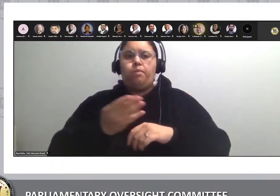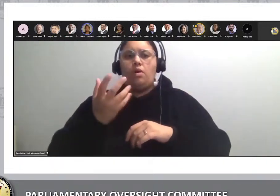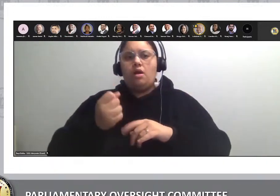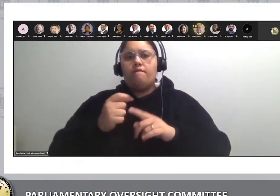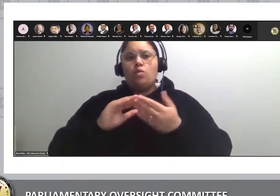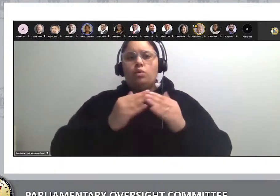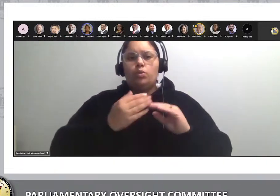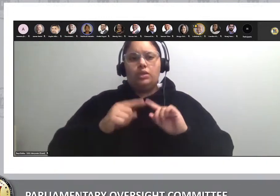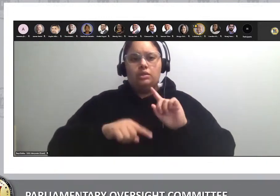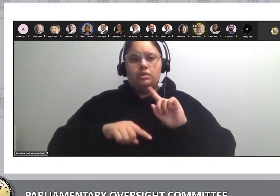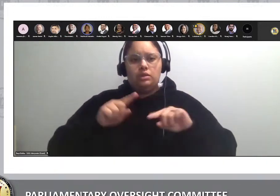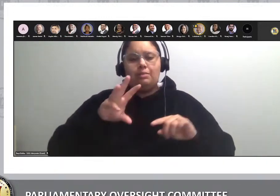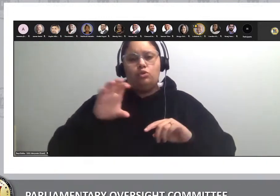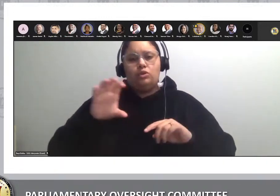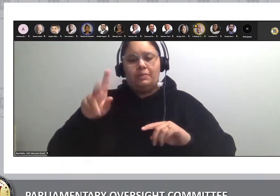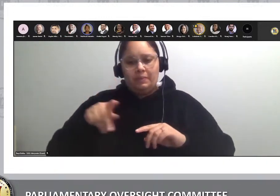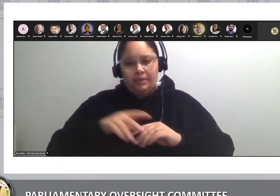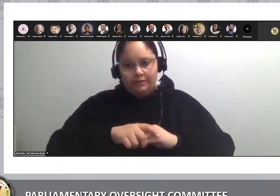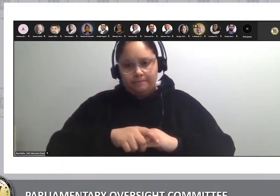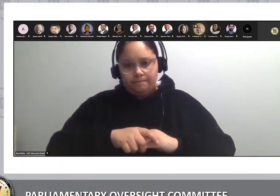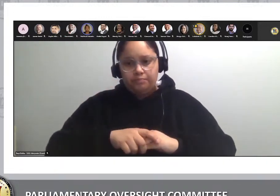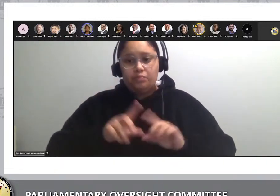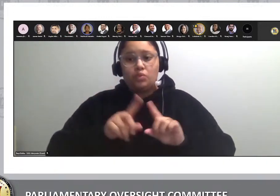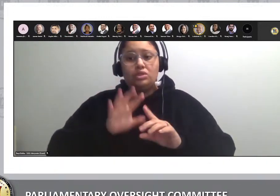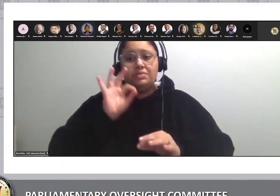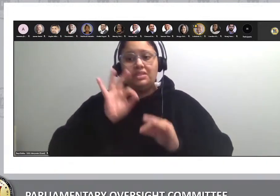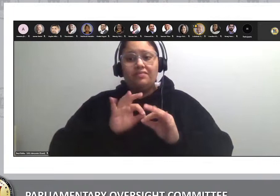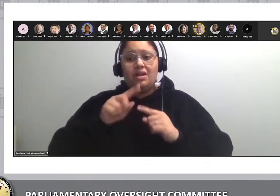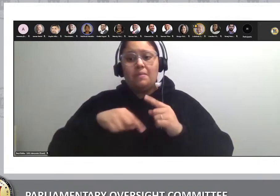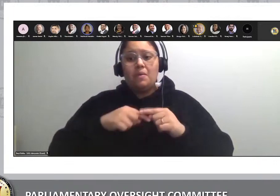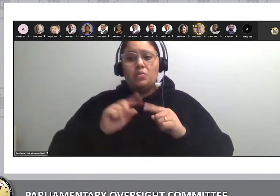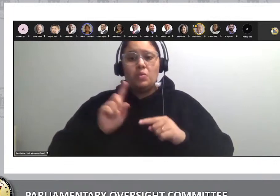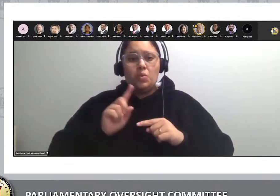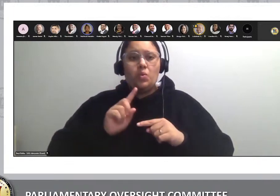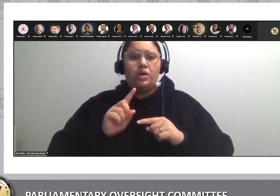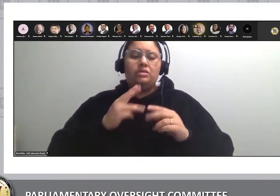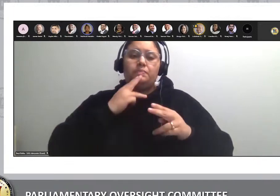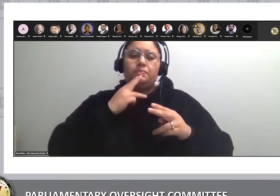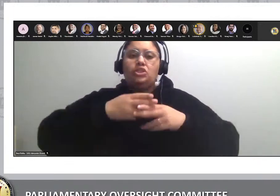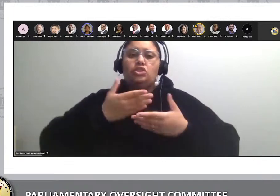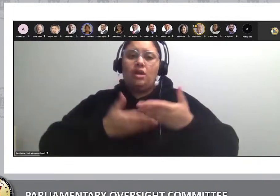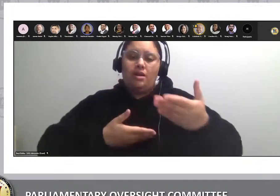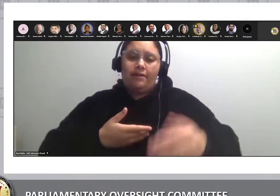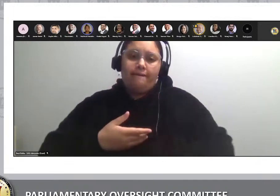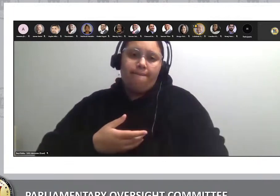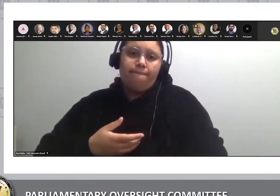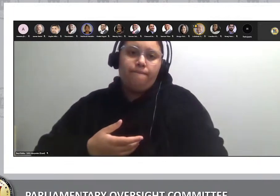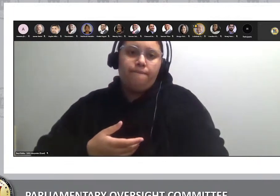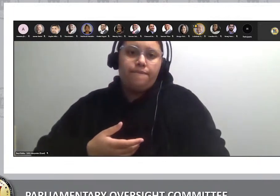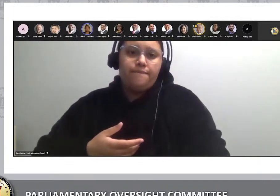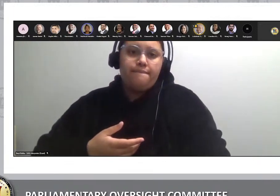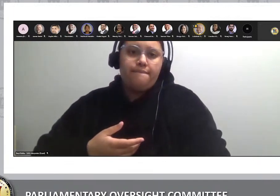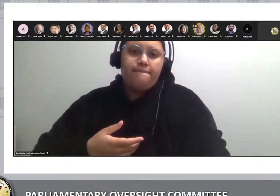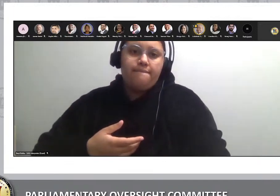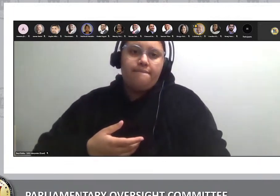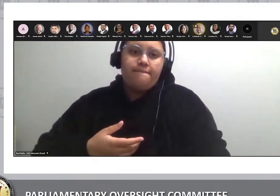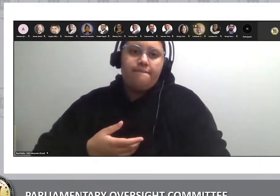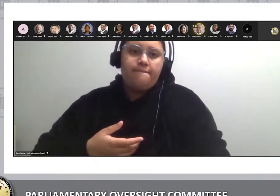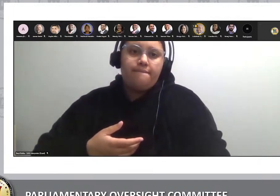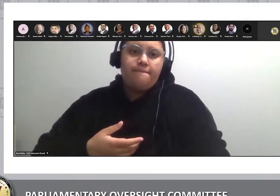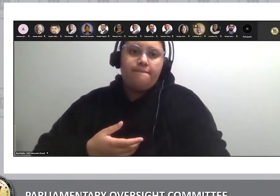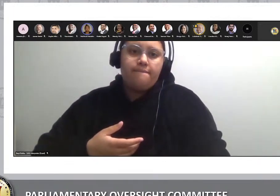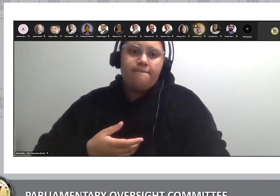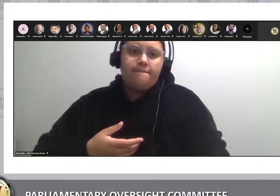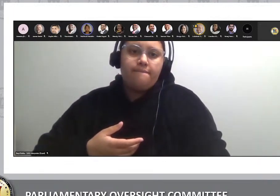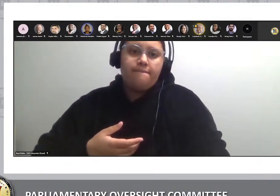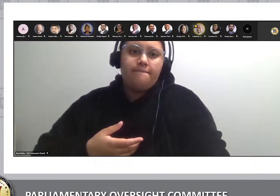the communities in the WCPP, and specifically talking about the petitions. How do we make sure that